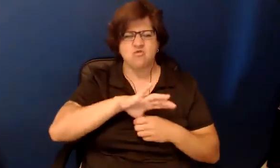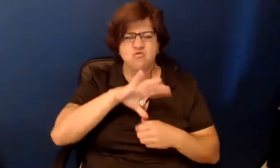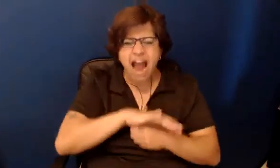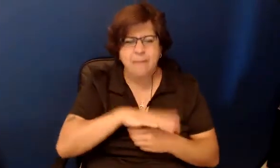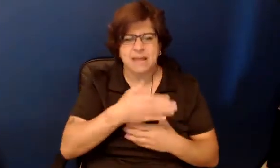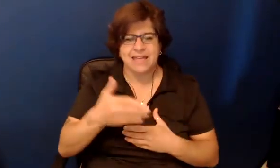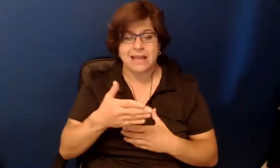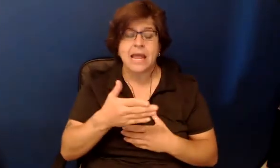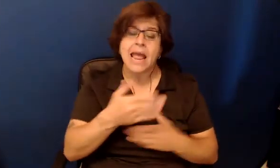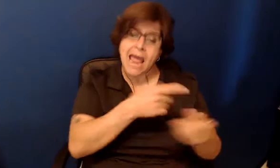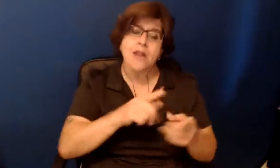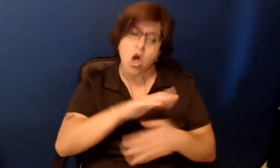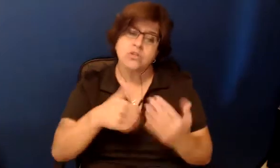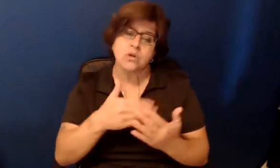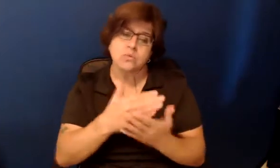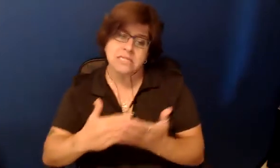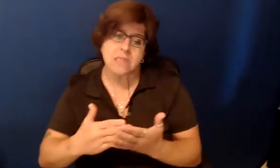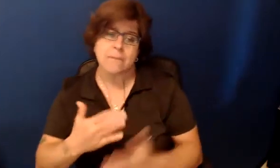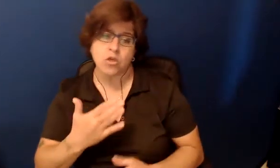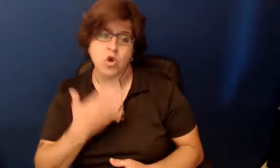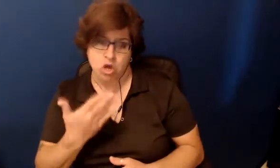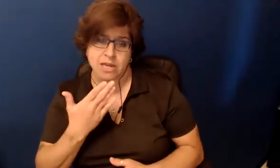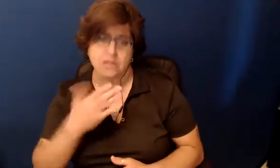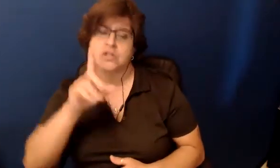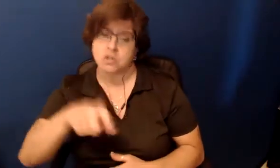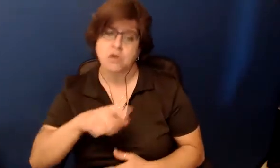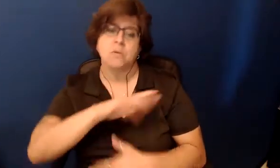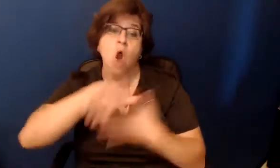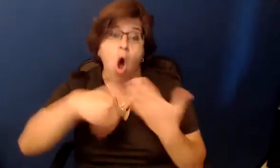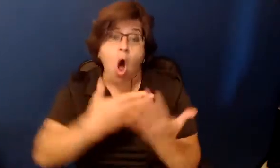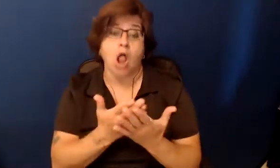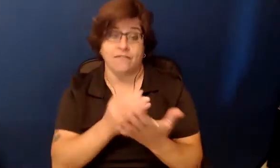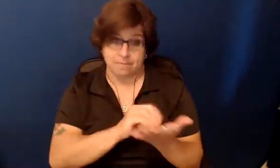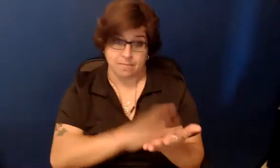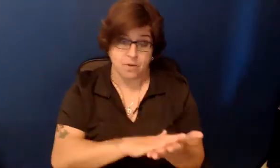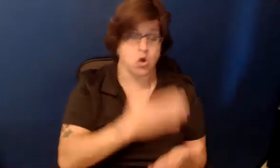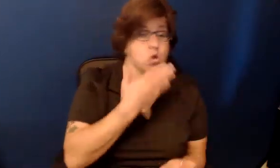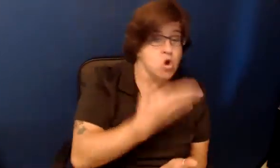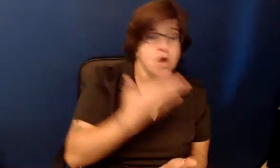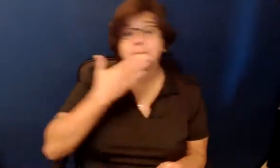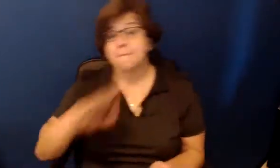little crappy piece, and some of the good too, because it says all of it, you know. And so